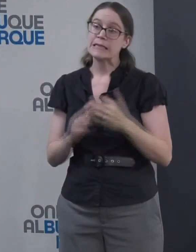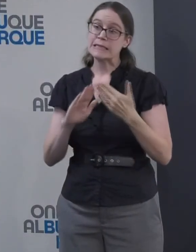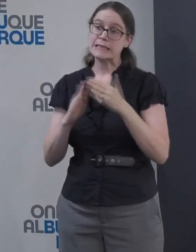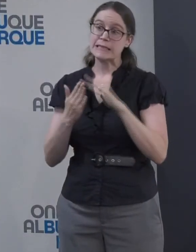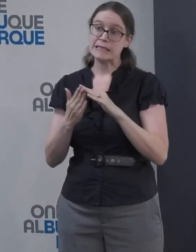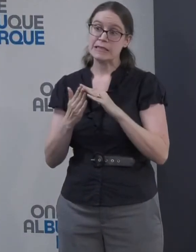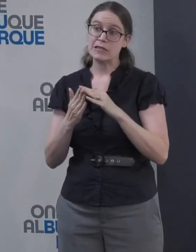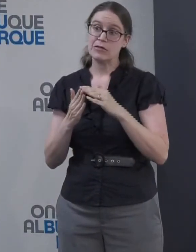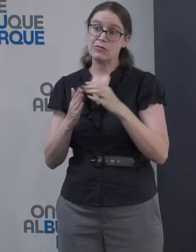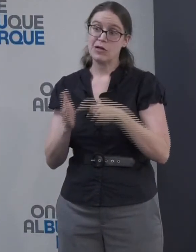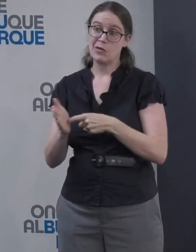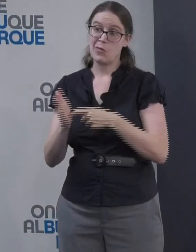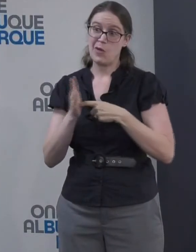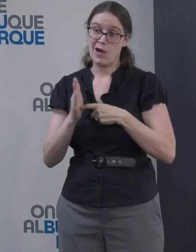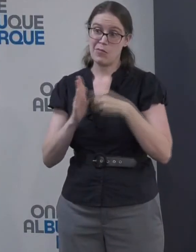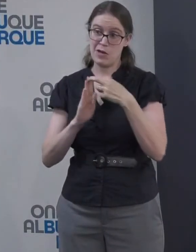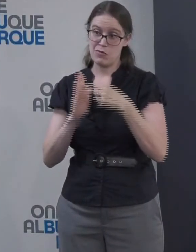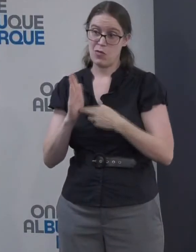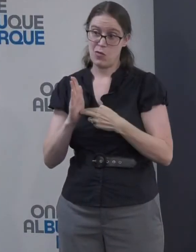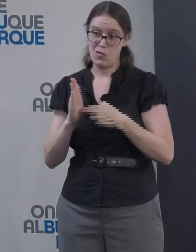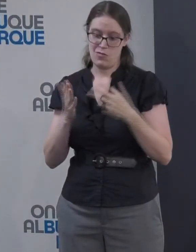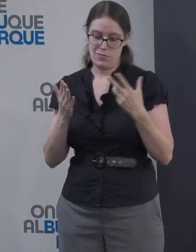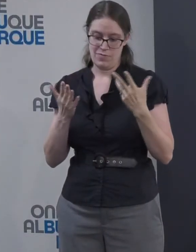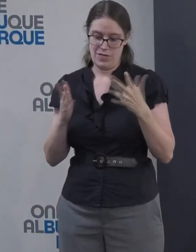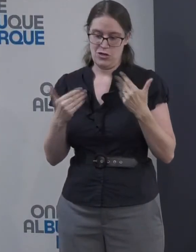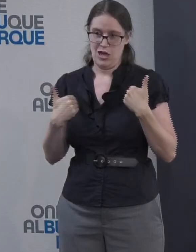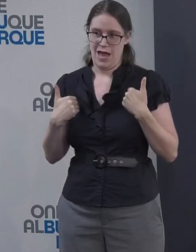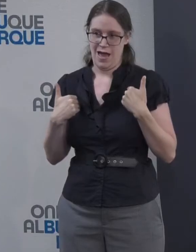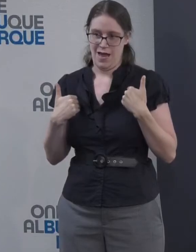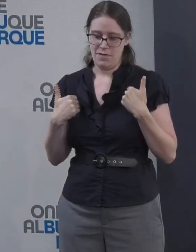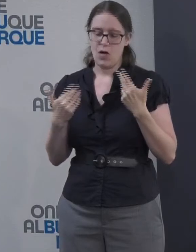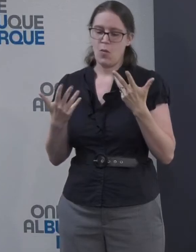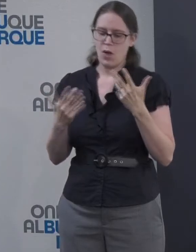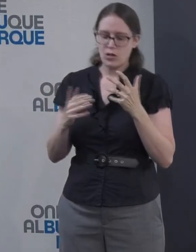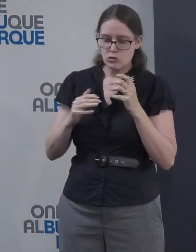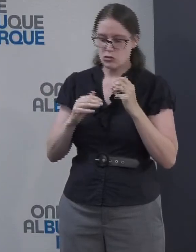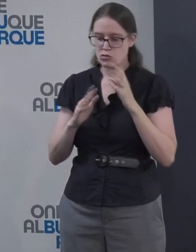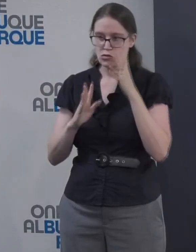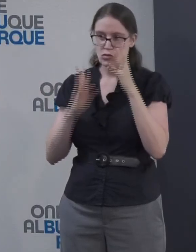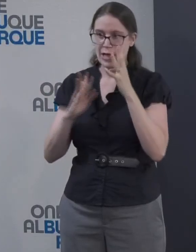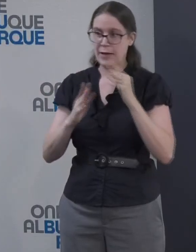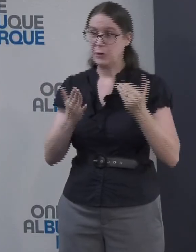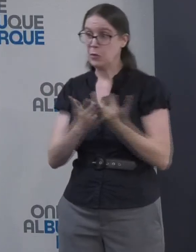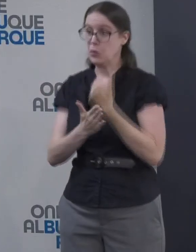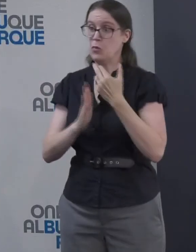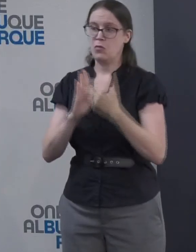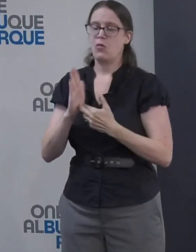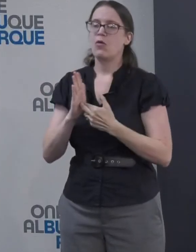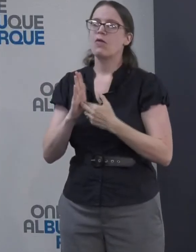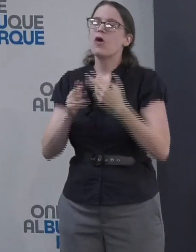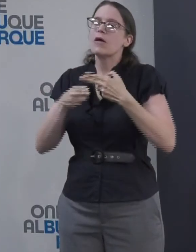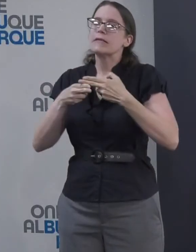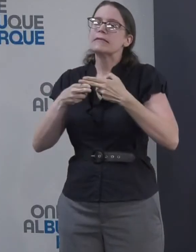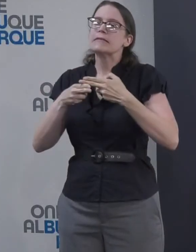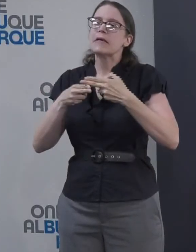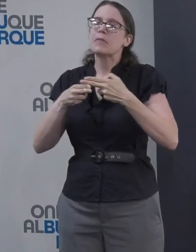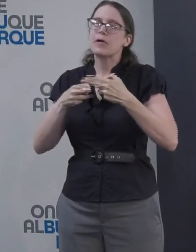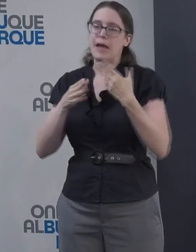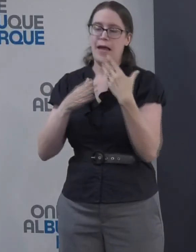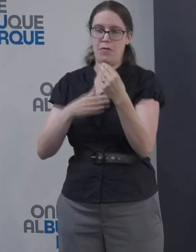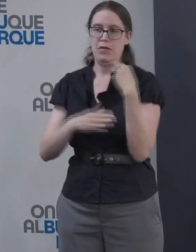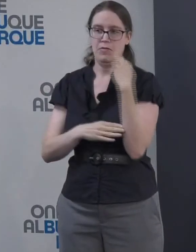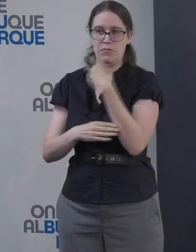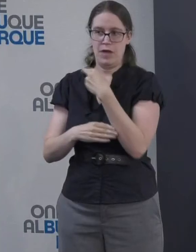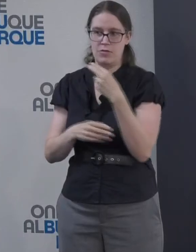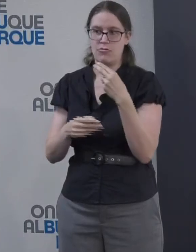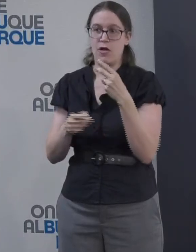that we will be looking at to create temporary outdoor restaurant permits in parking lots.